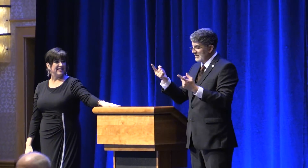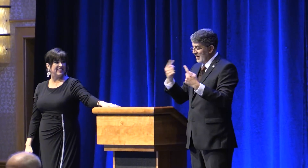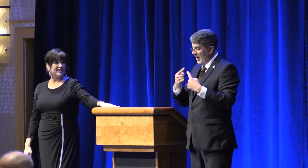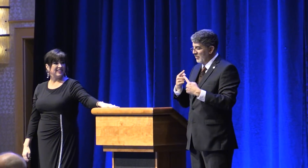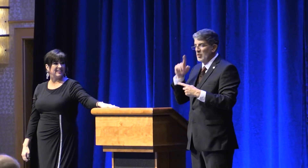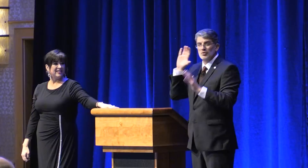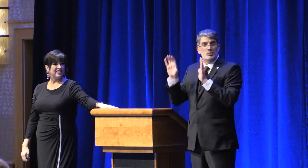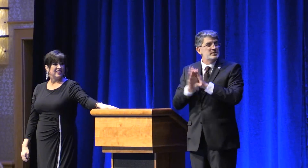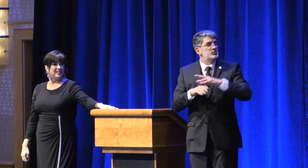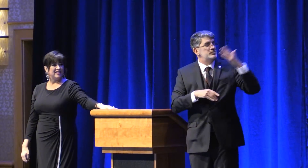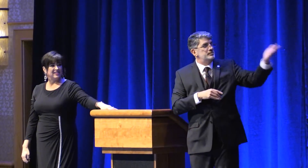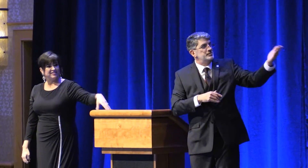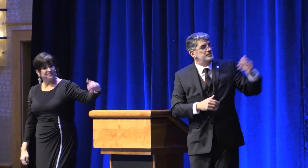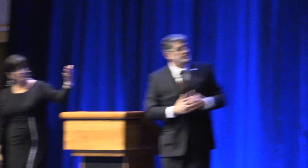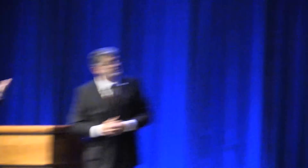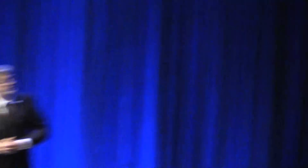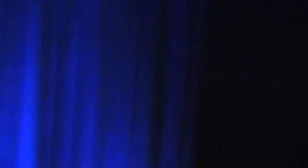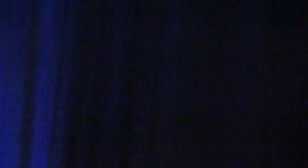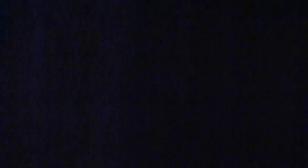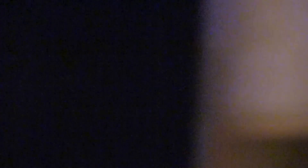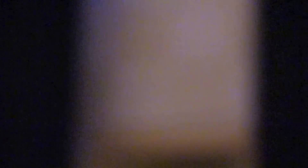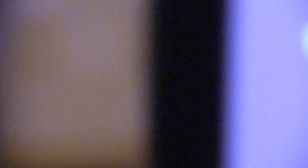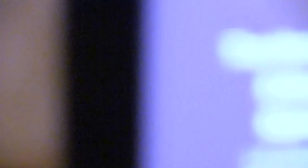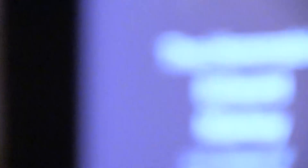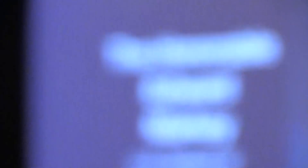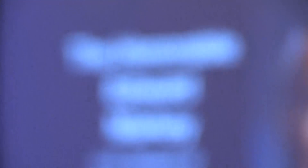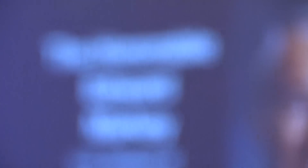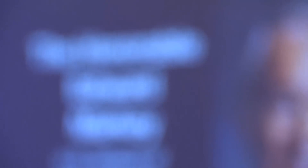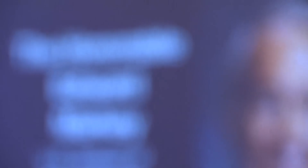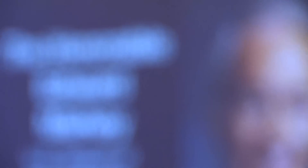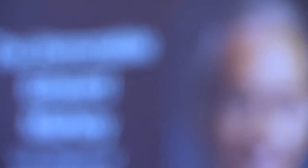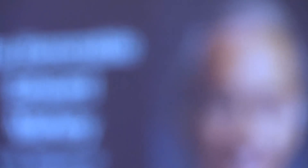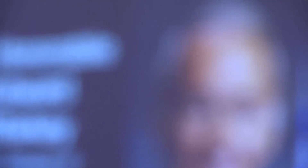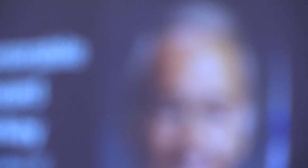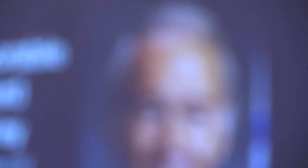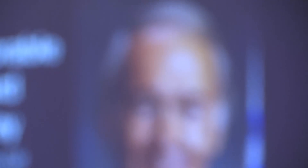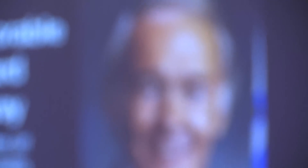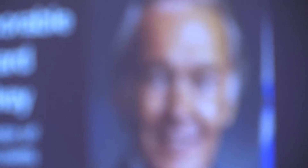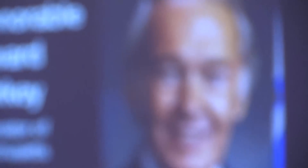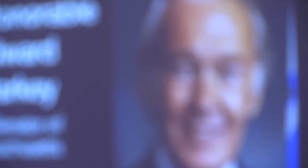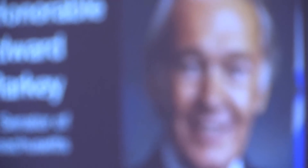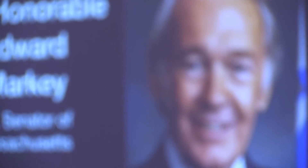He was unable to be here this evening, but here's a picture of Senator Markey.